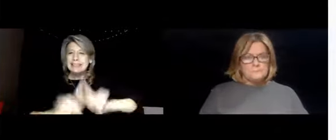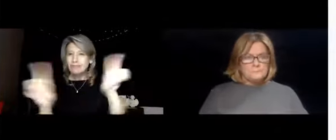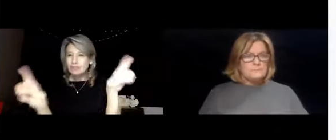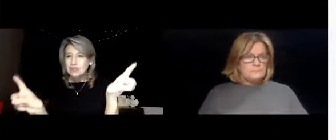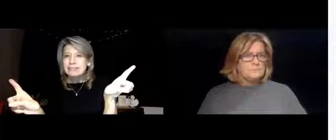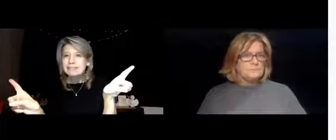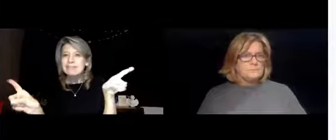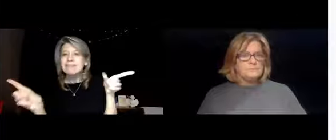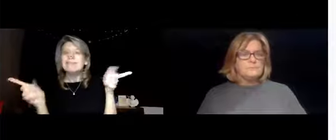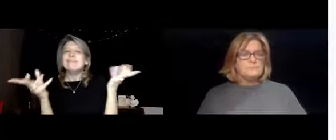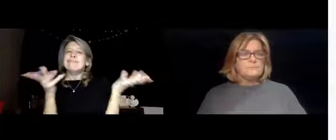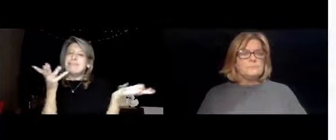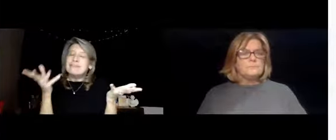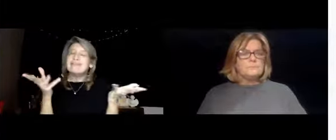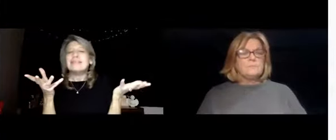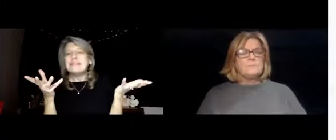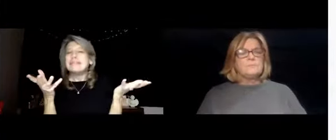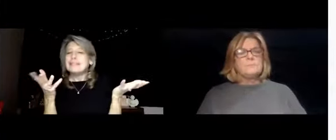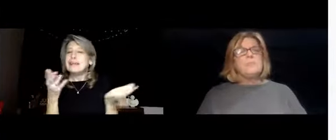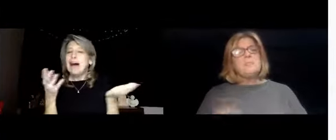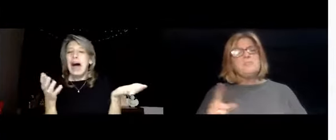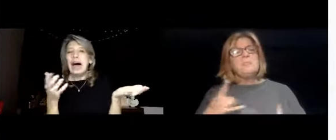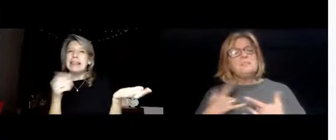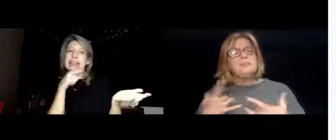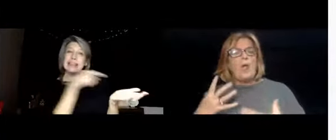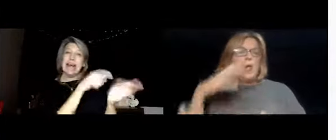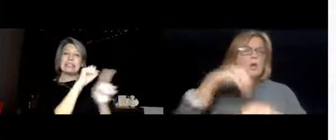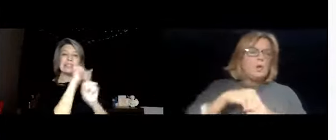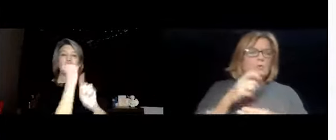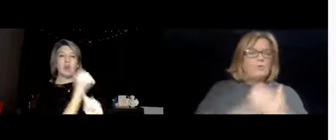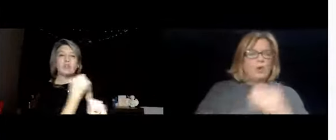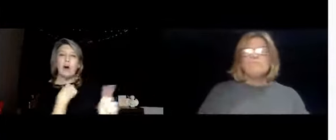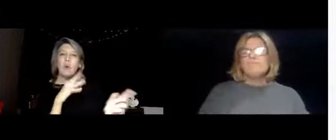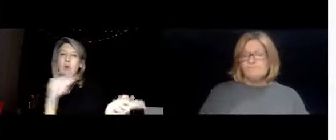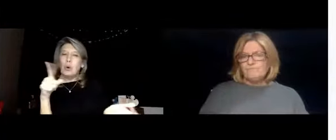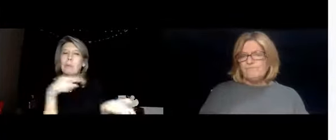weddings are a little bit different. So yeah.